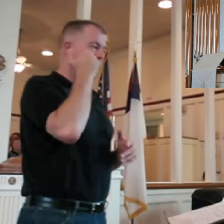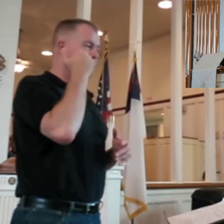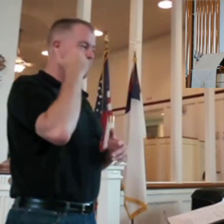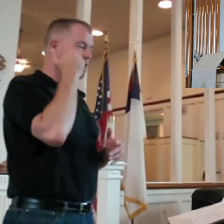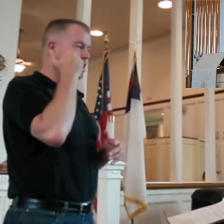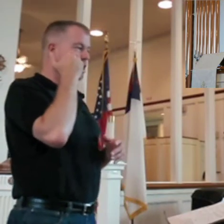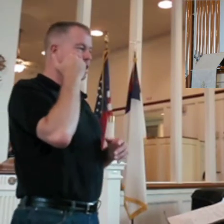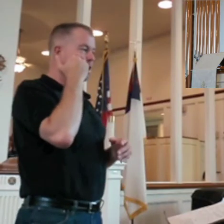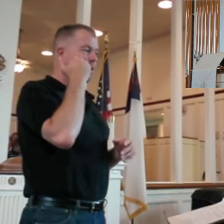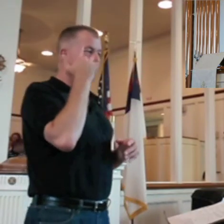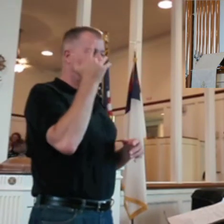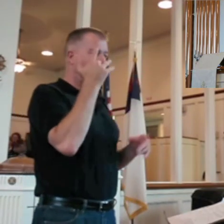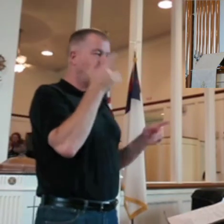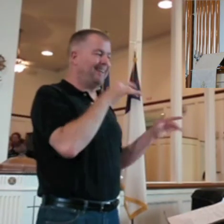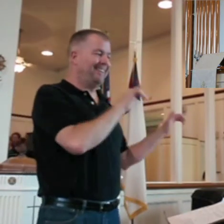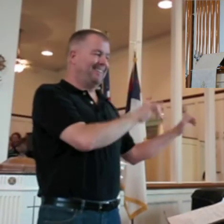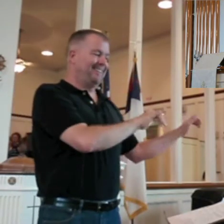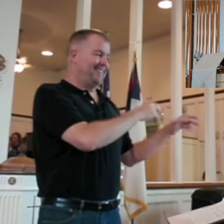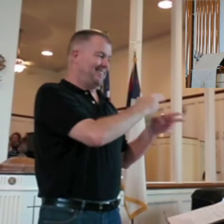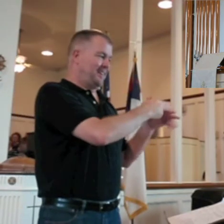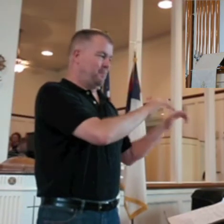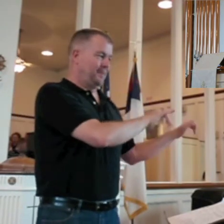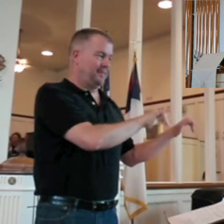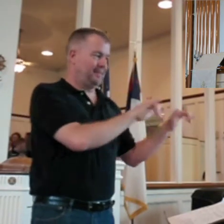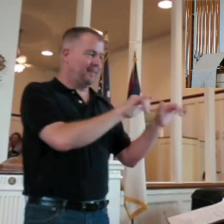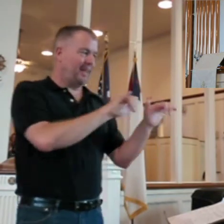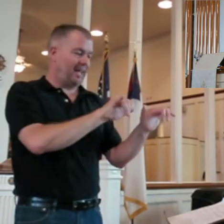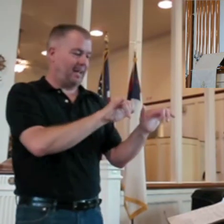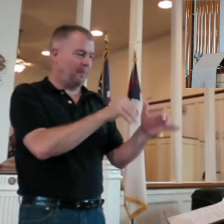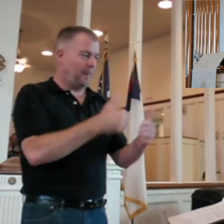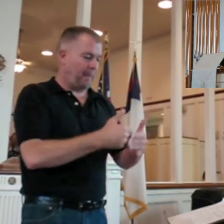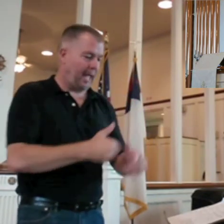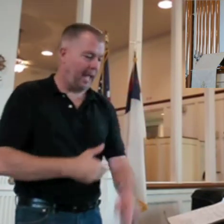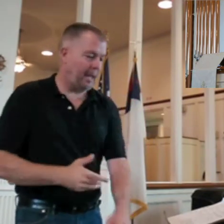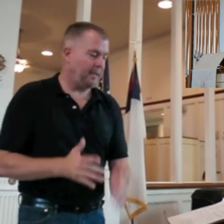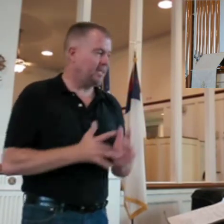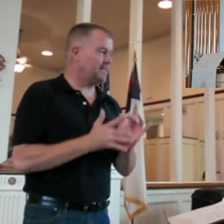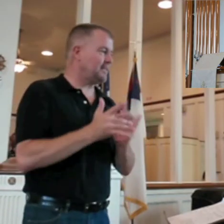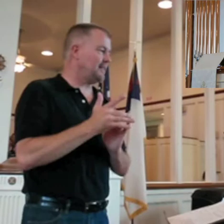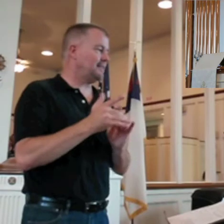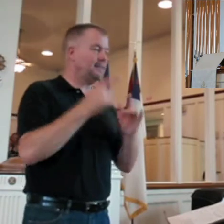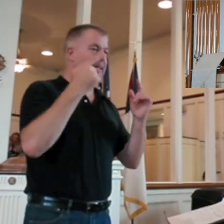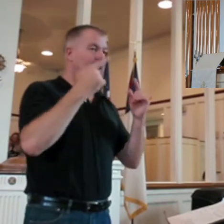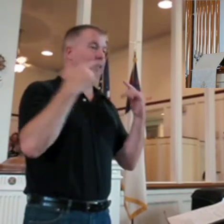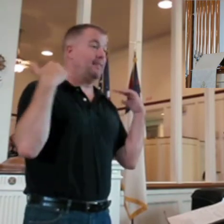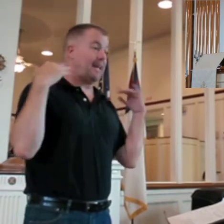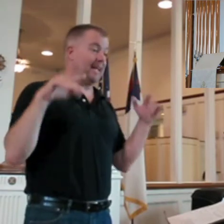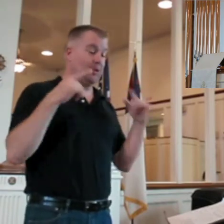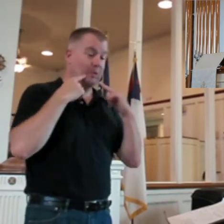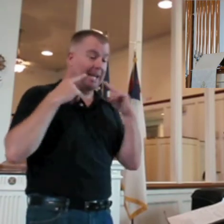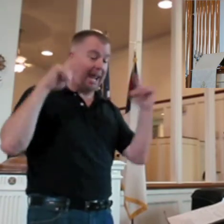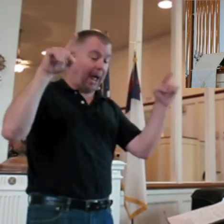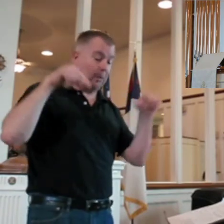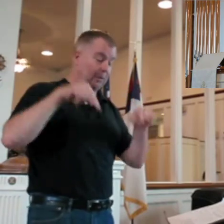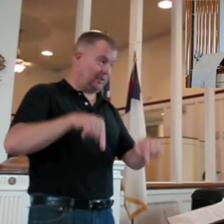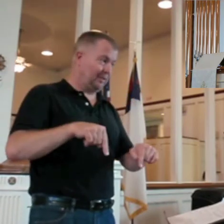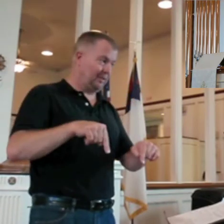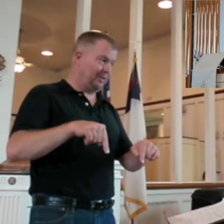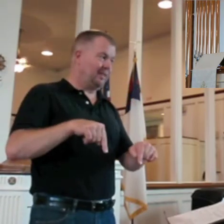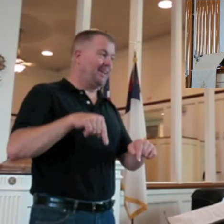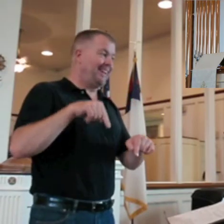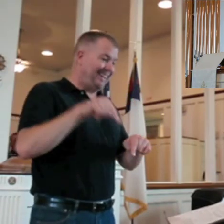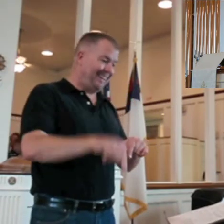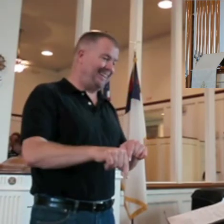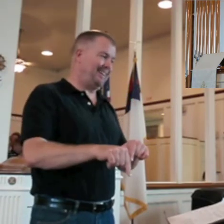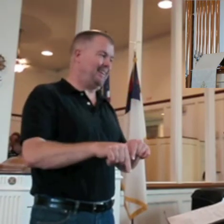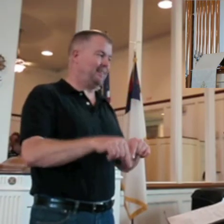They should sound familiar because those are the very titles that the little baby Jesus announced by the angels to the